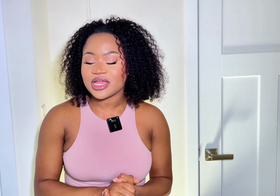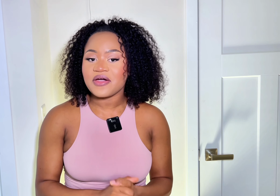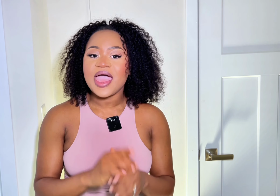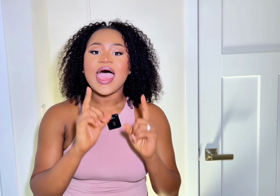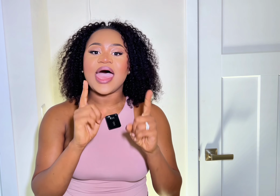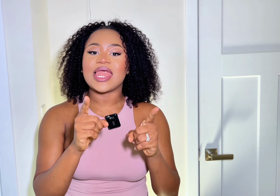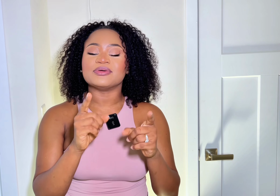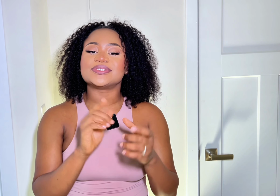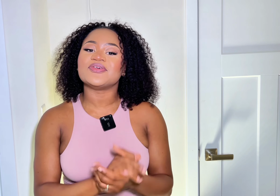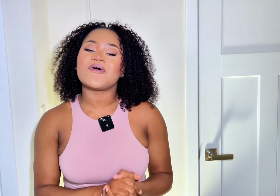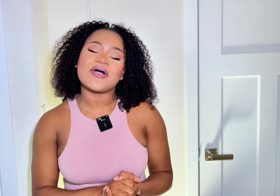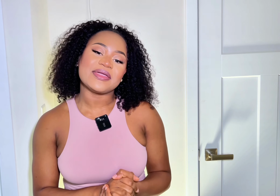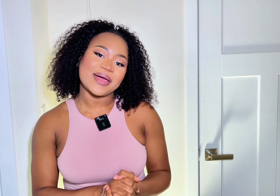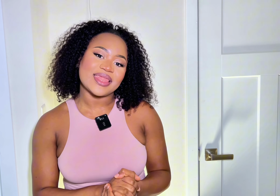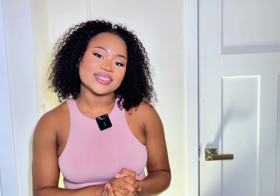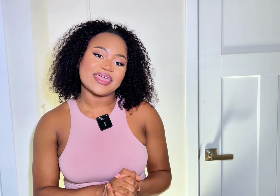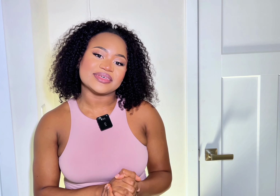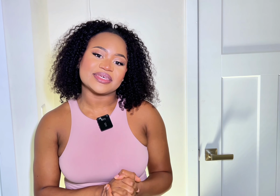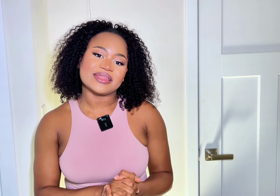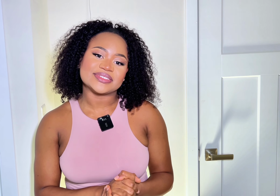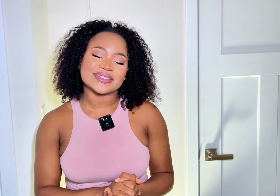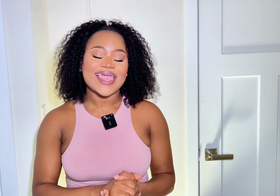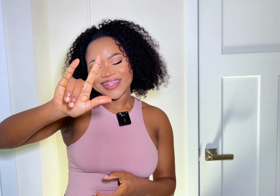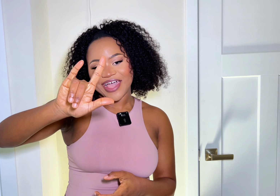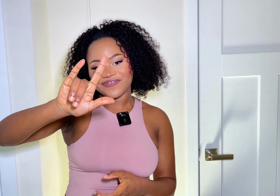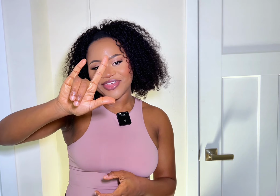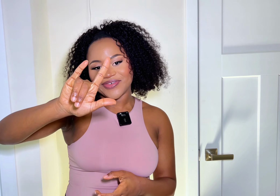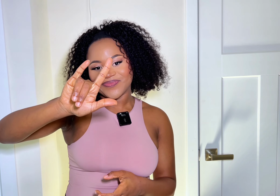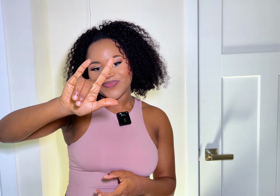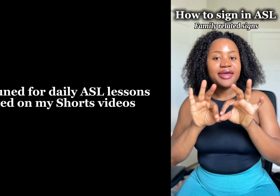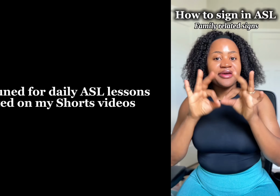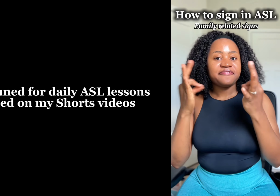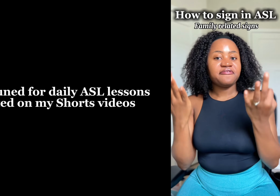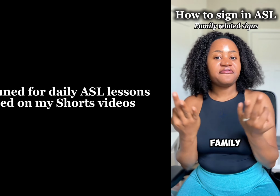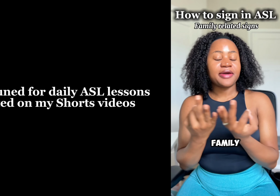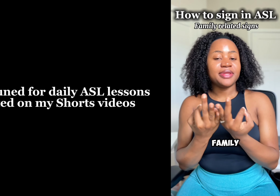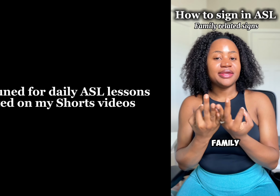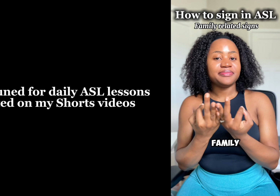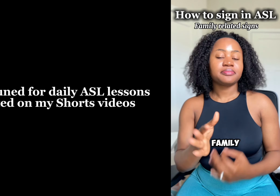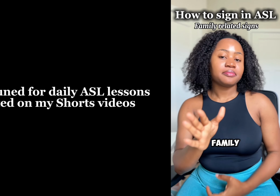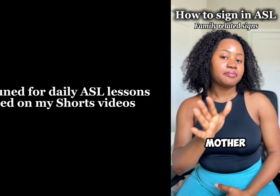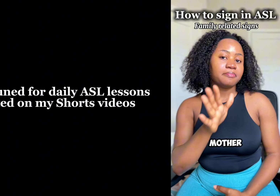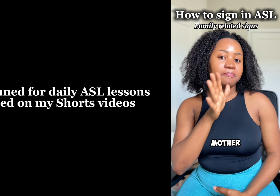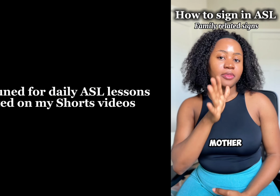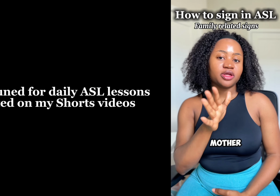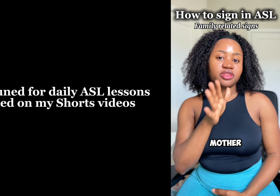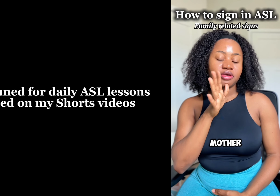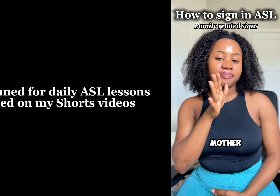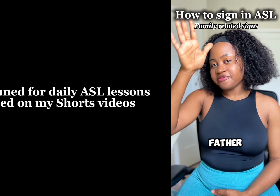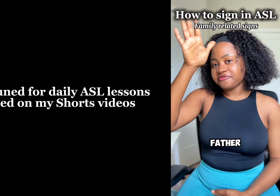channel, and I'll see you all in my next ASL lesson. Love you. Family: mother,